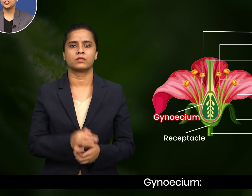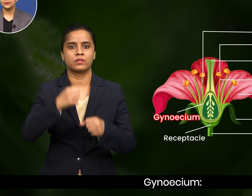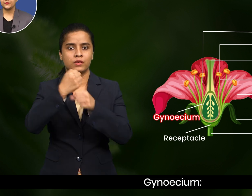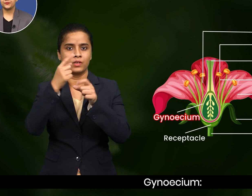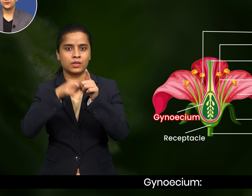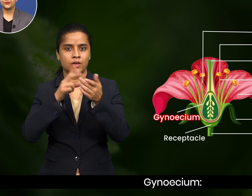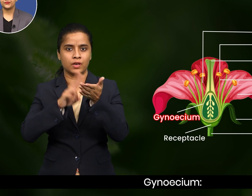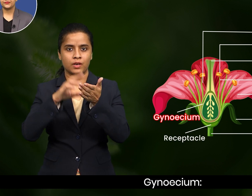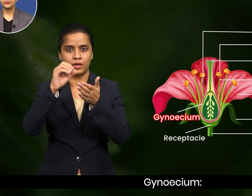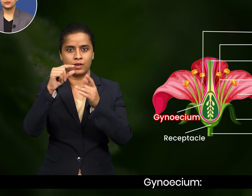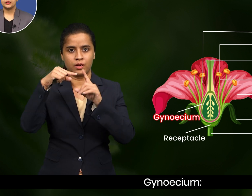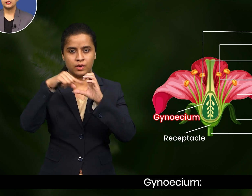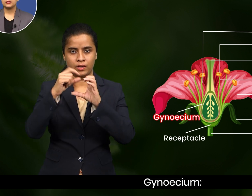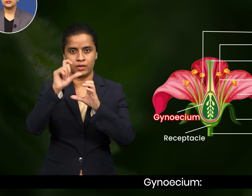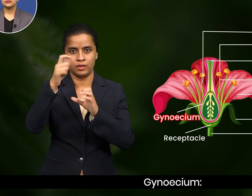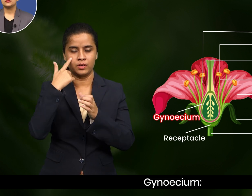Gynoecium.